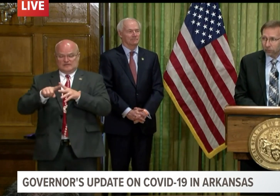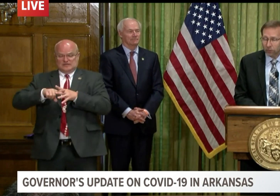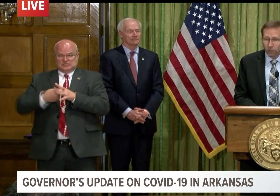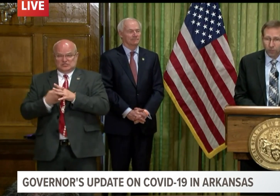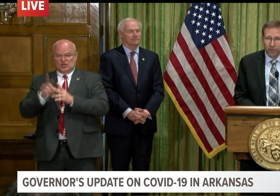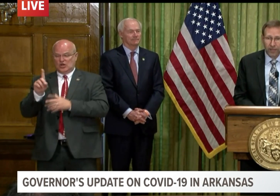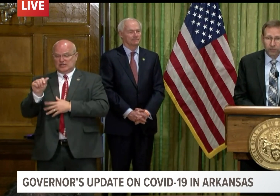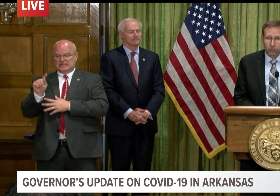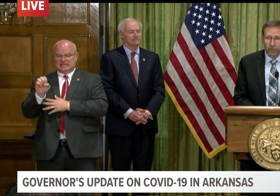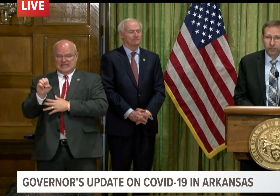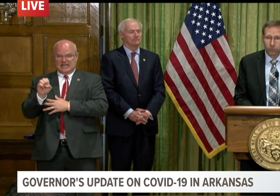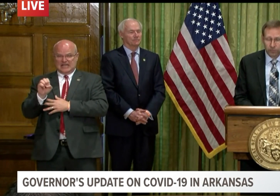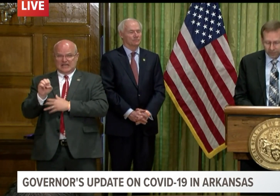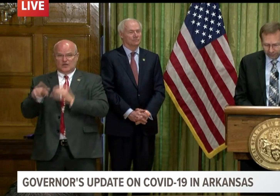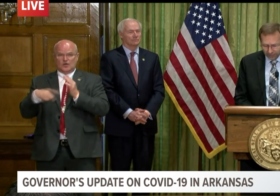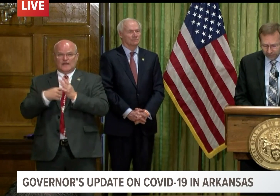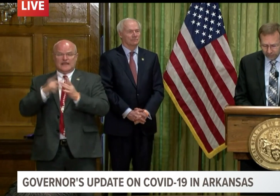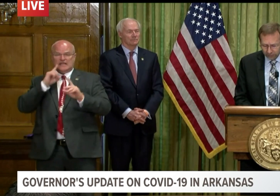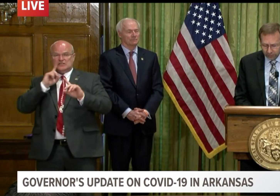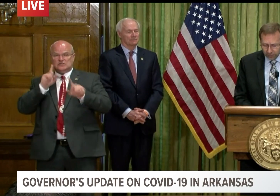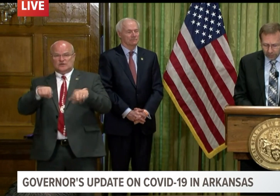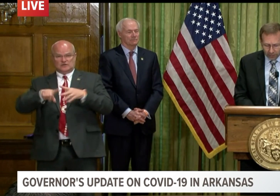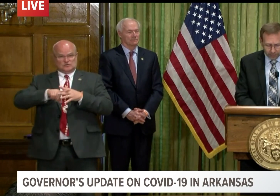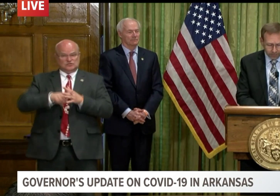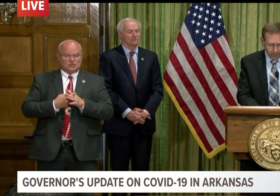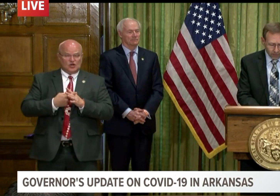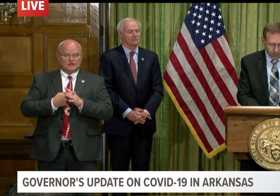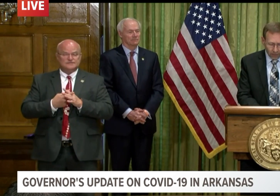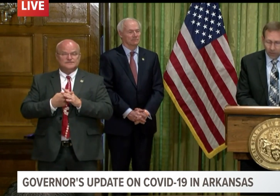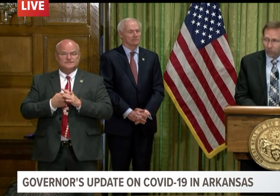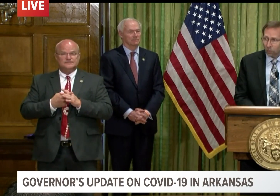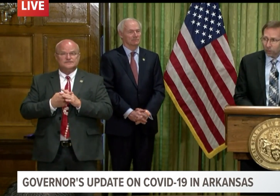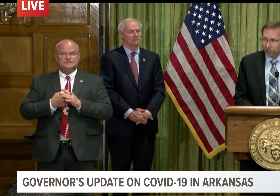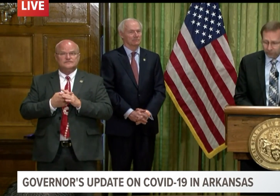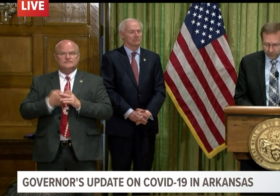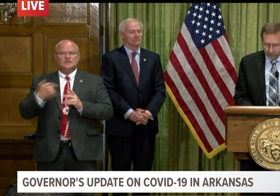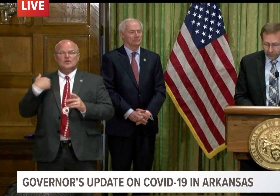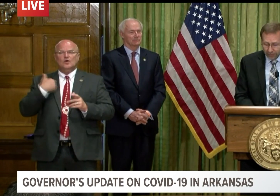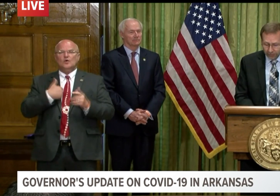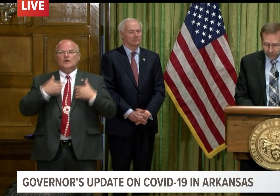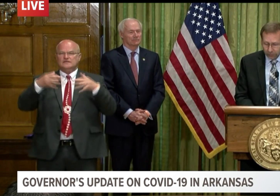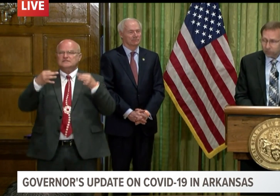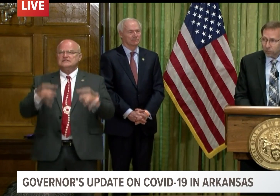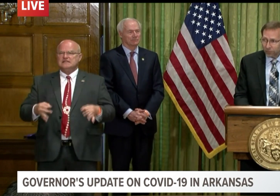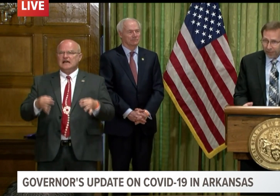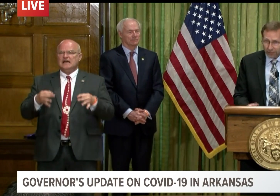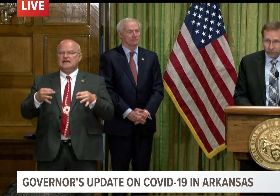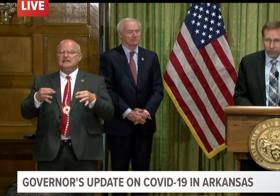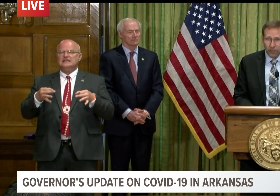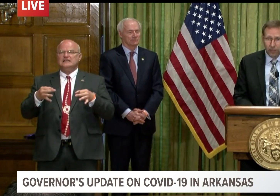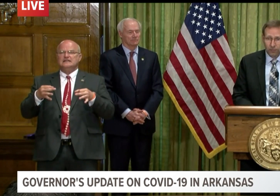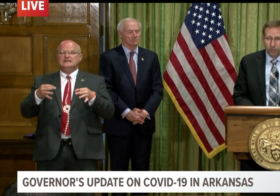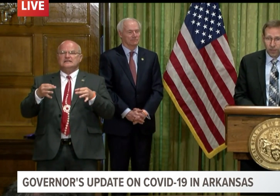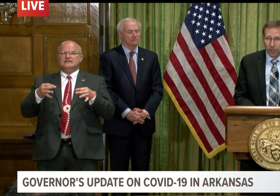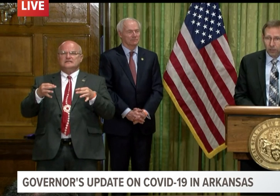start date, when that directive would be effective. We have decided to move